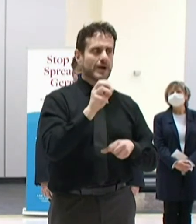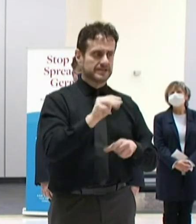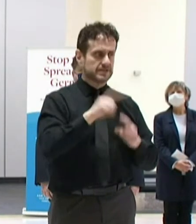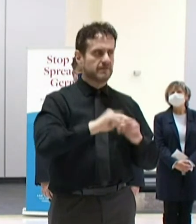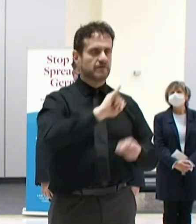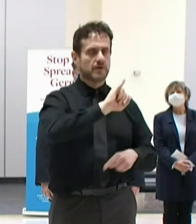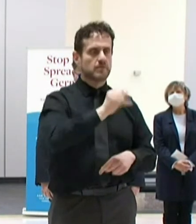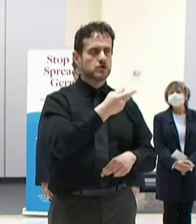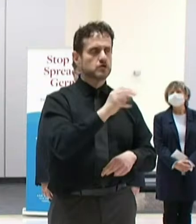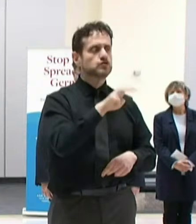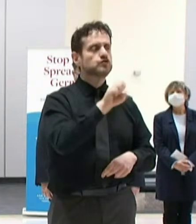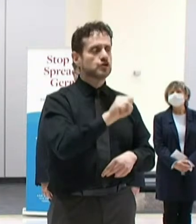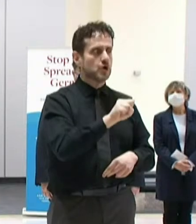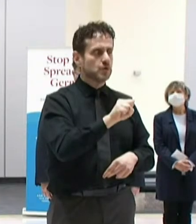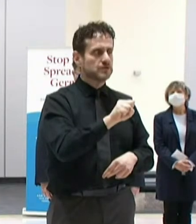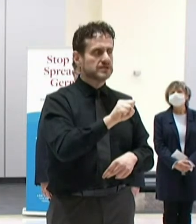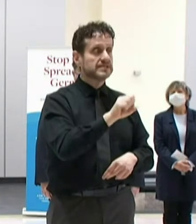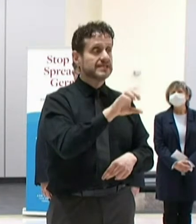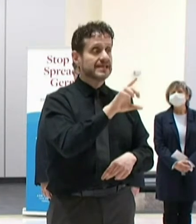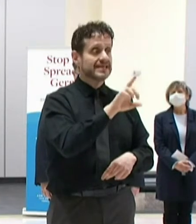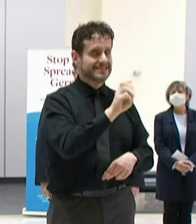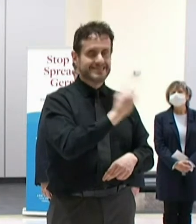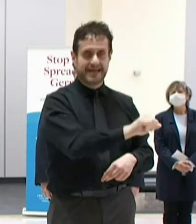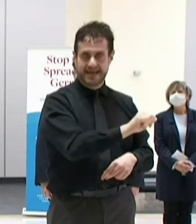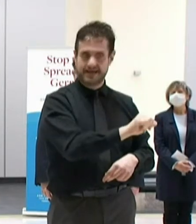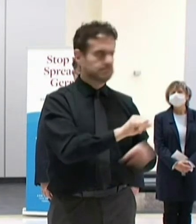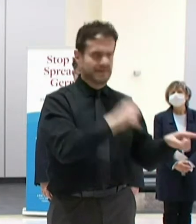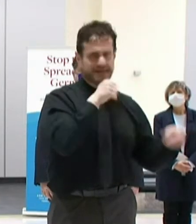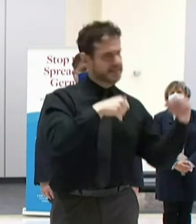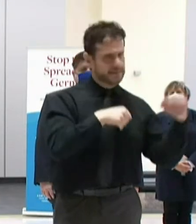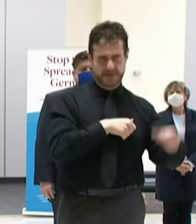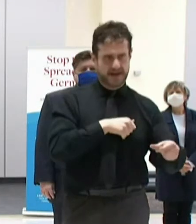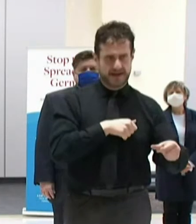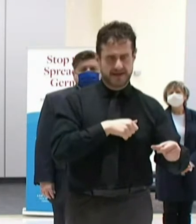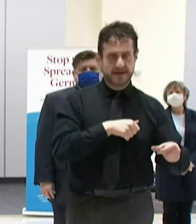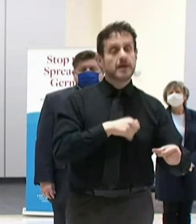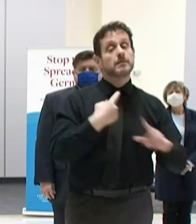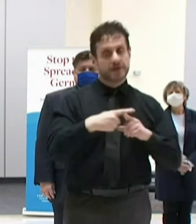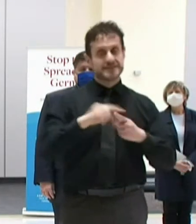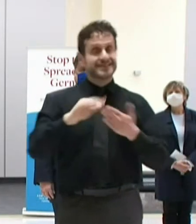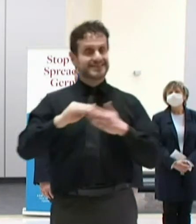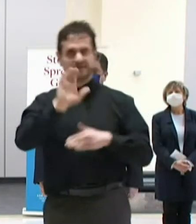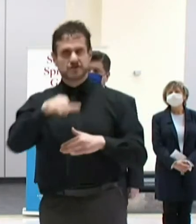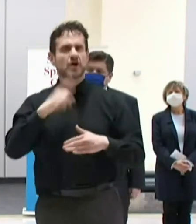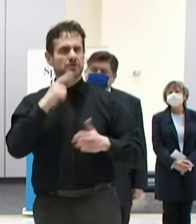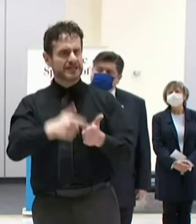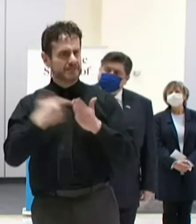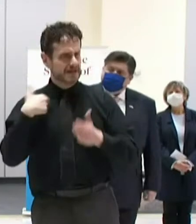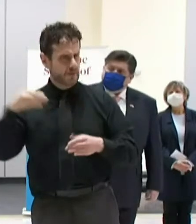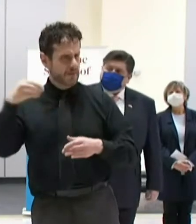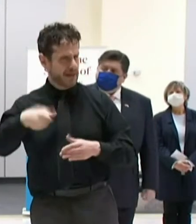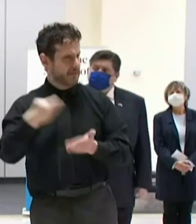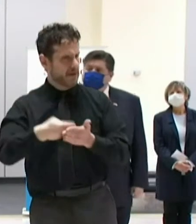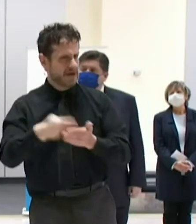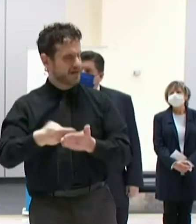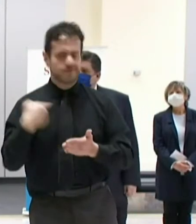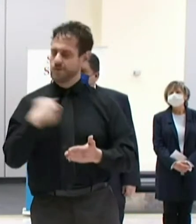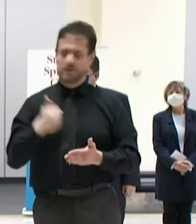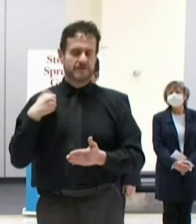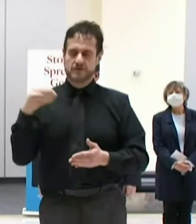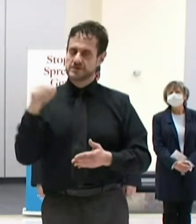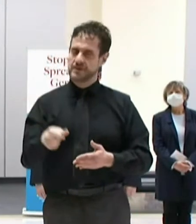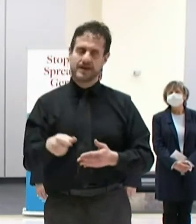paid, and then from the city, which we obviously didn't pay. But I would just be very, very cautious. I've seen this happen in